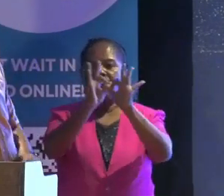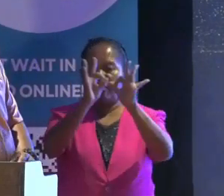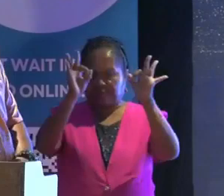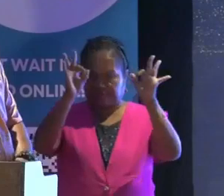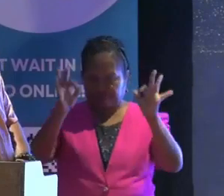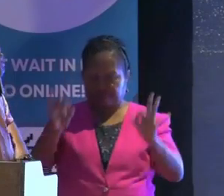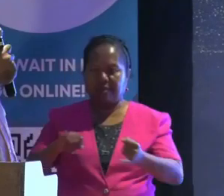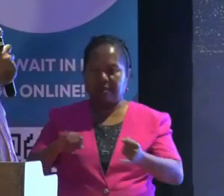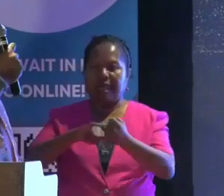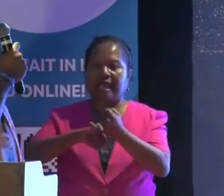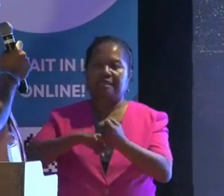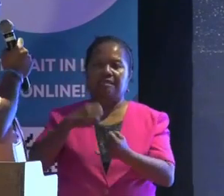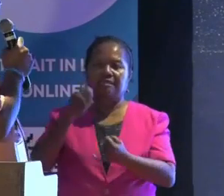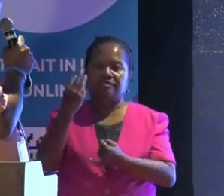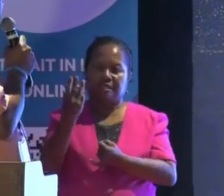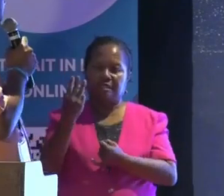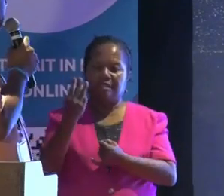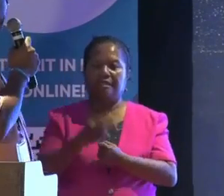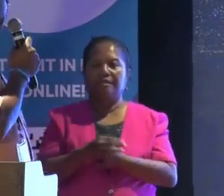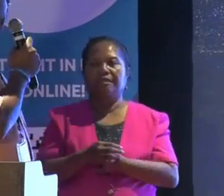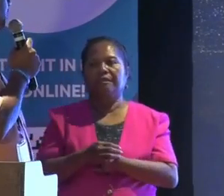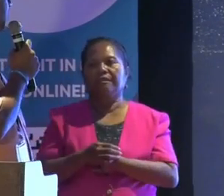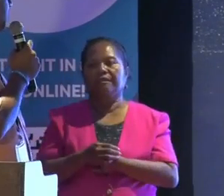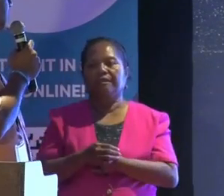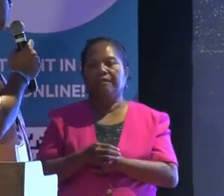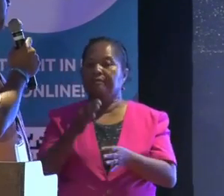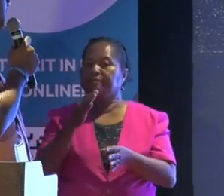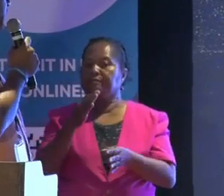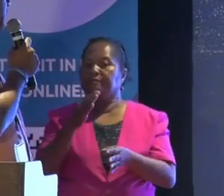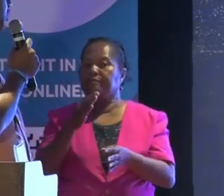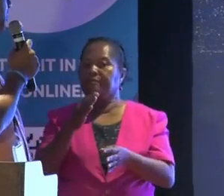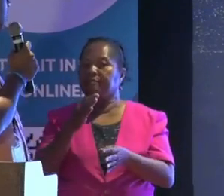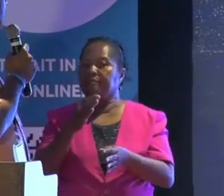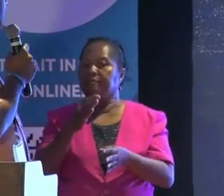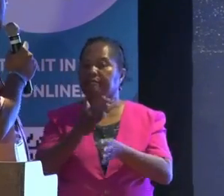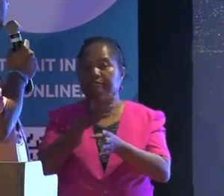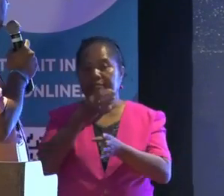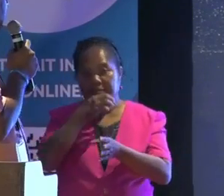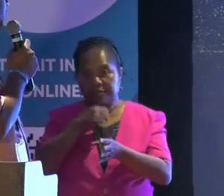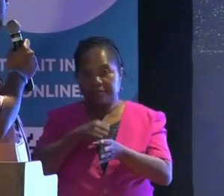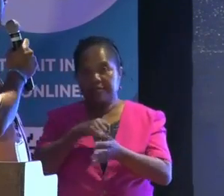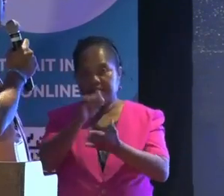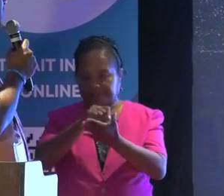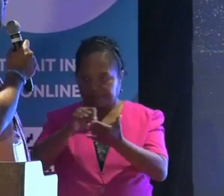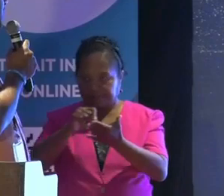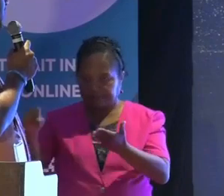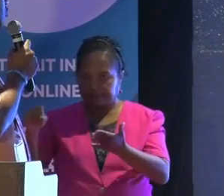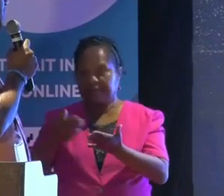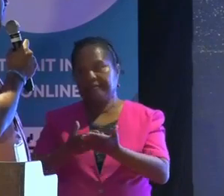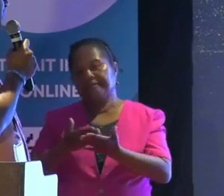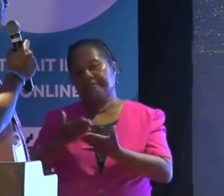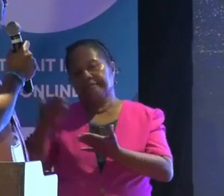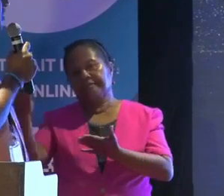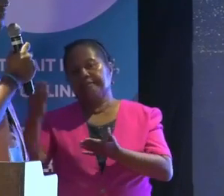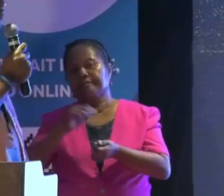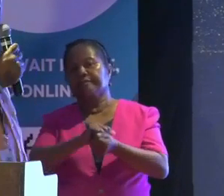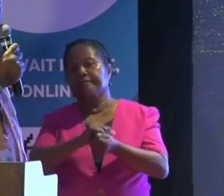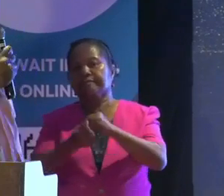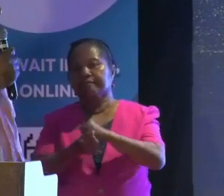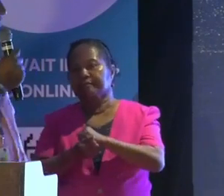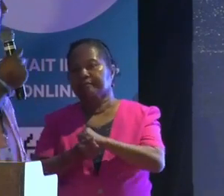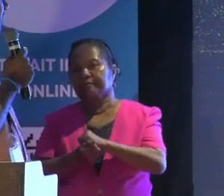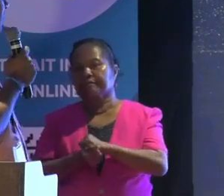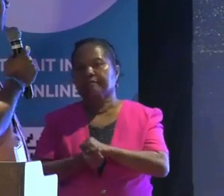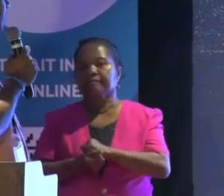called S3. Employees should complete a declaration form and give it to the employer in order to benefit from